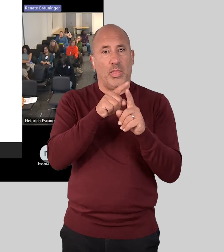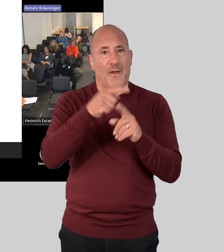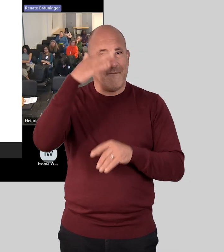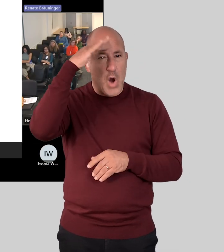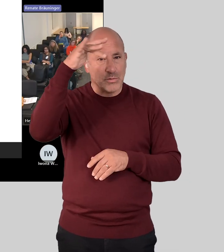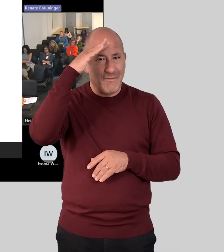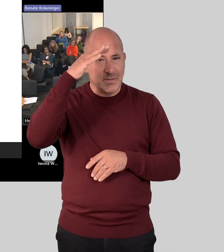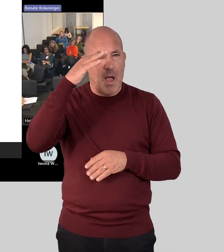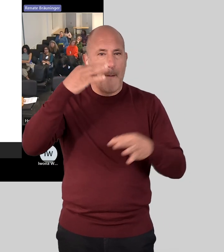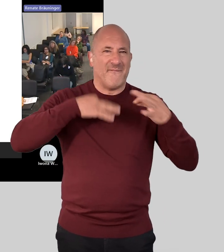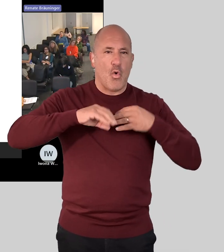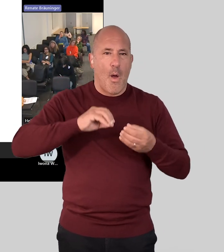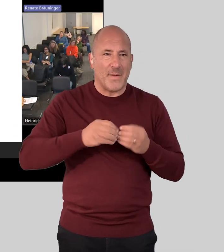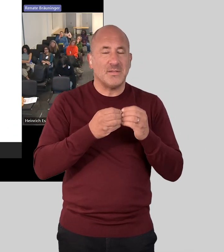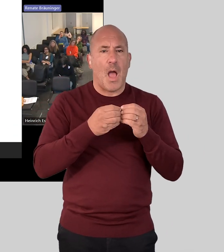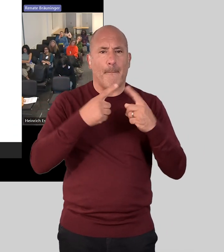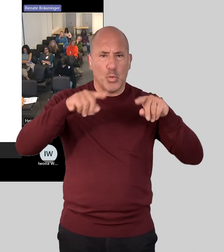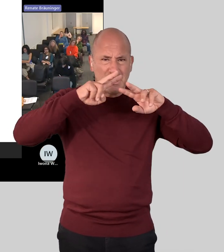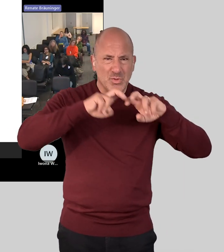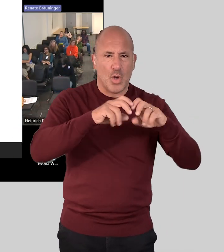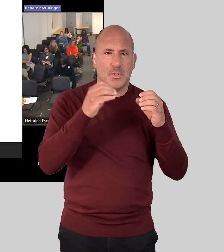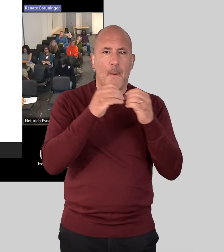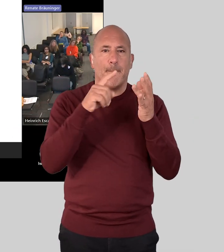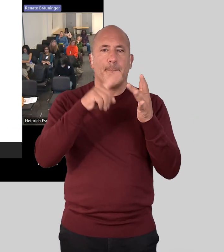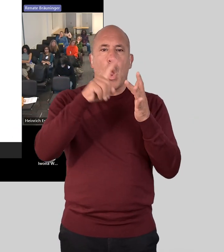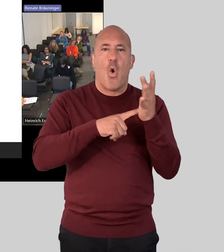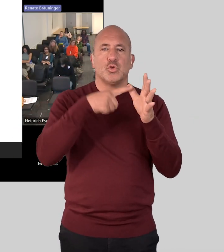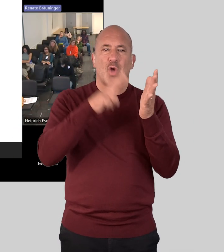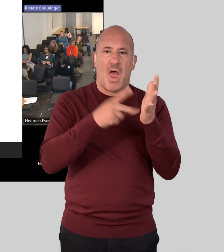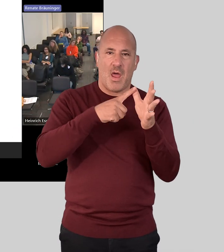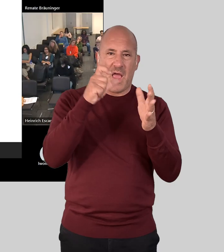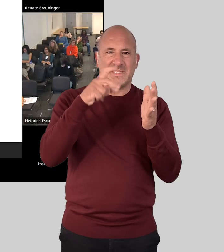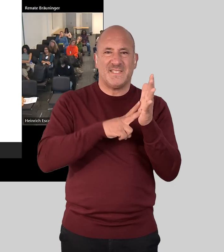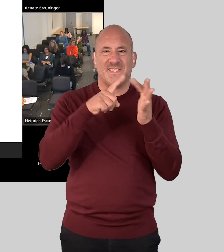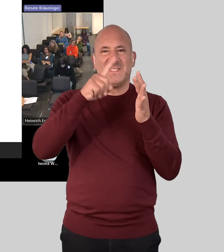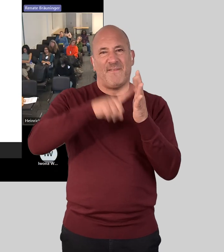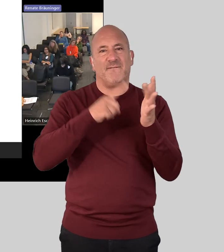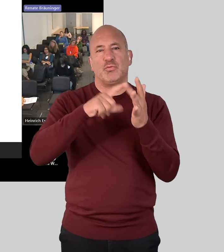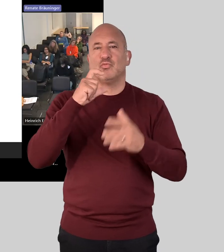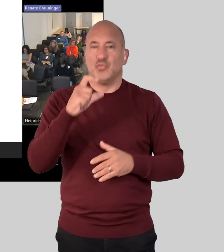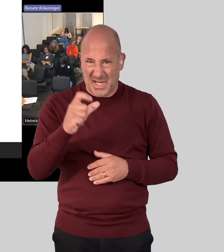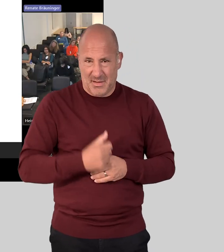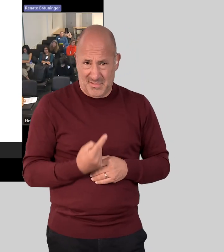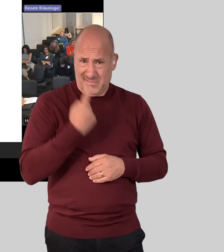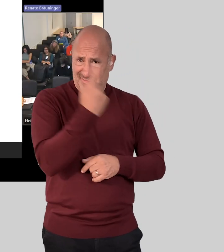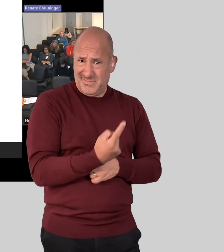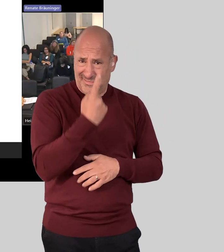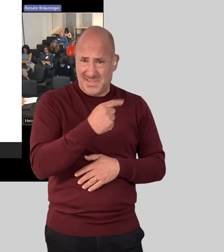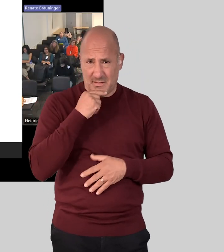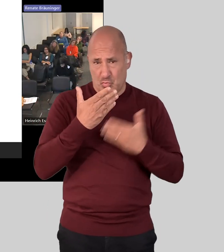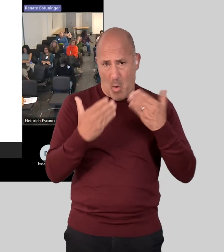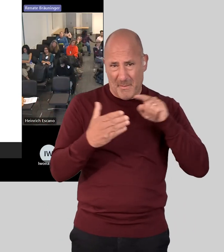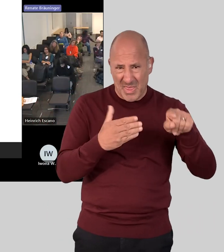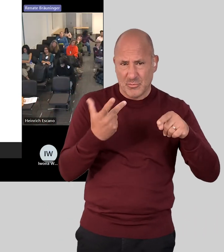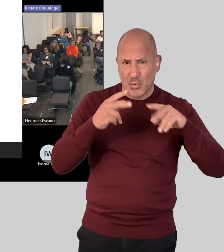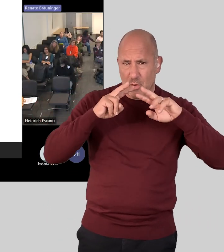together with philosopher, performance maker, and musicologist Bojana Travic. Travic compares those scores